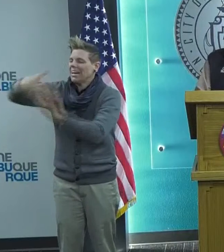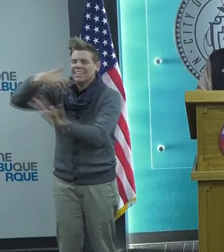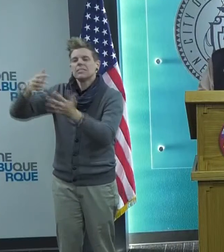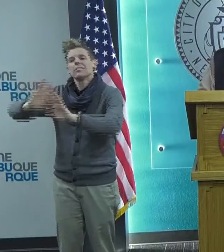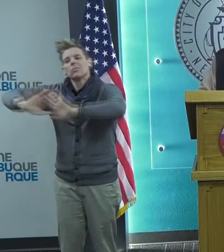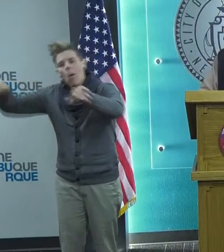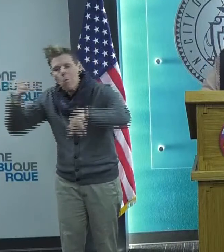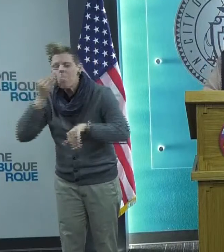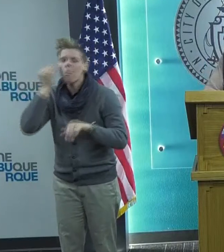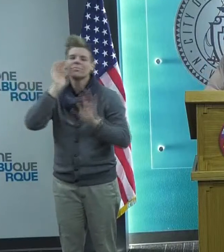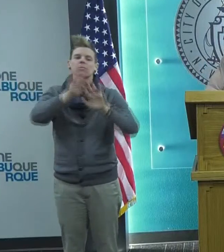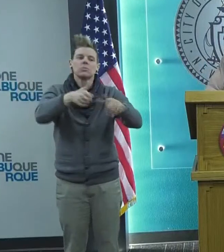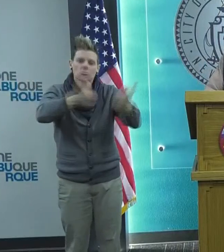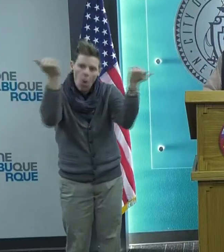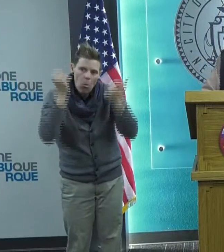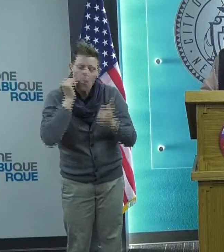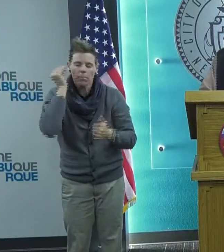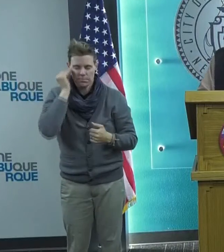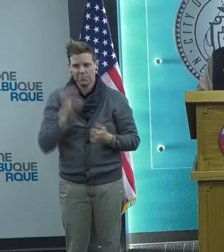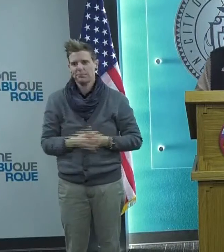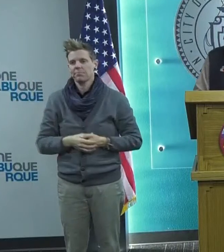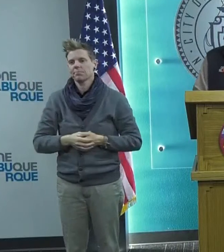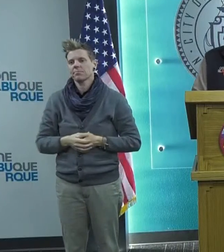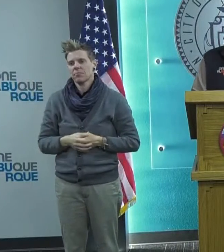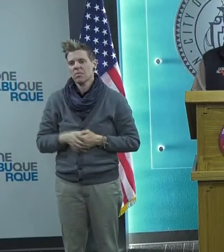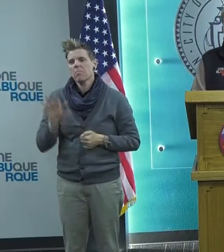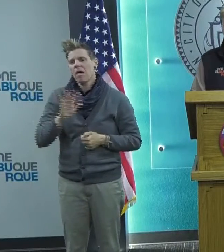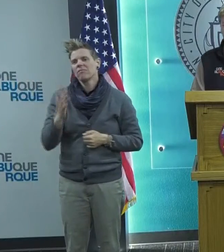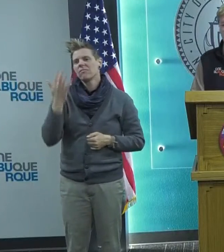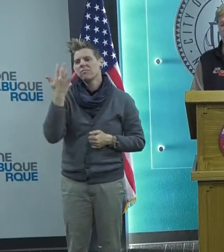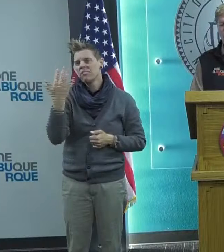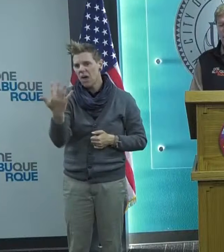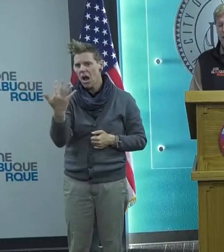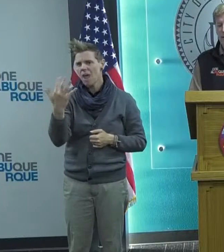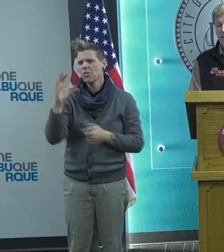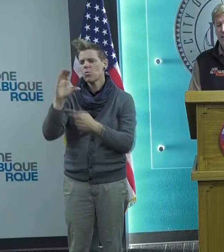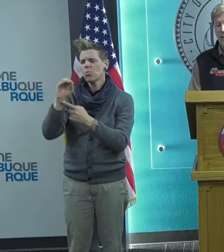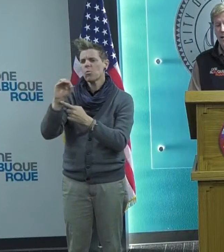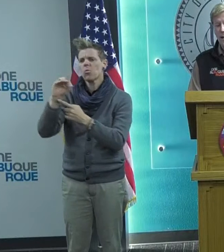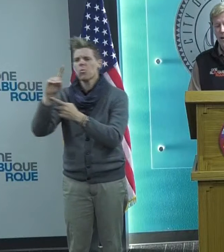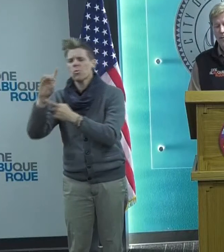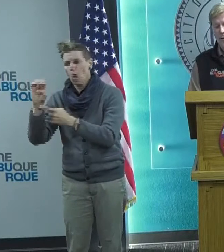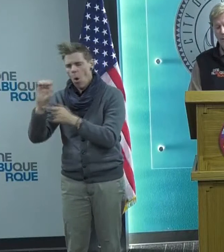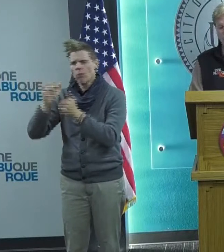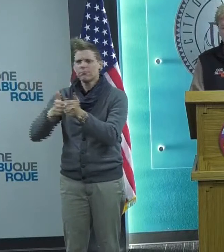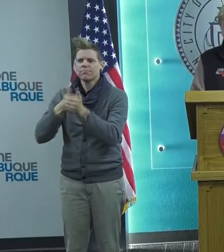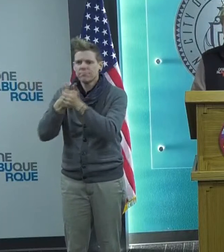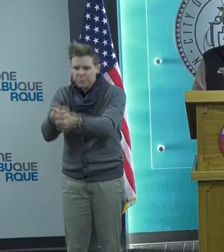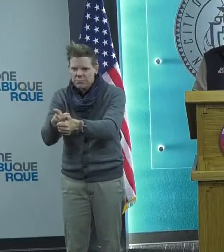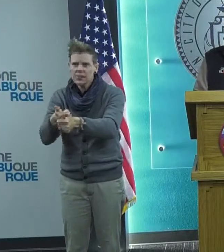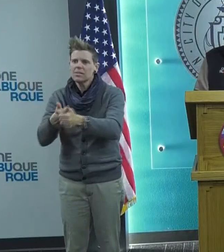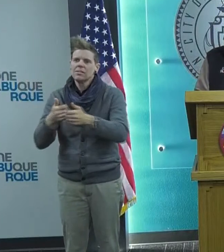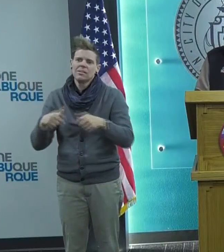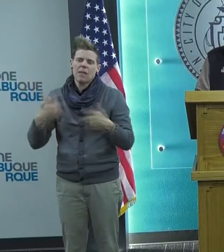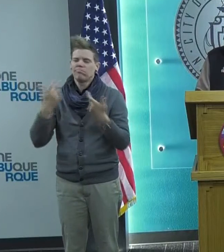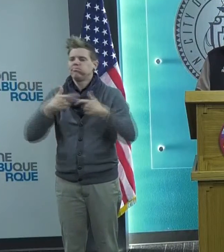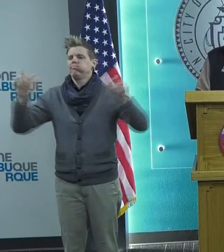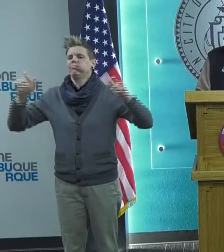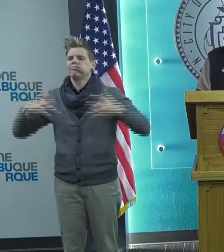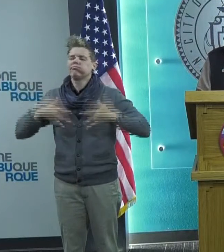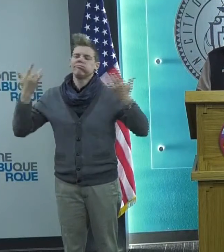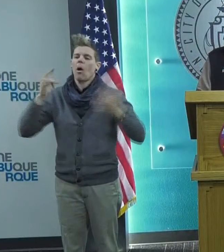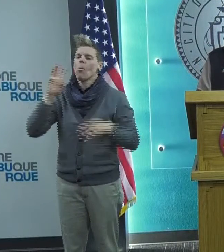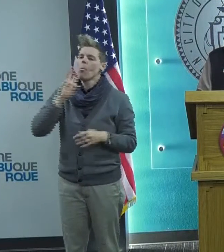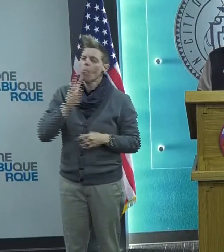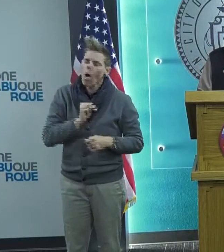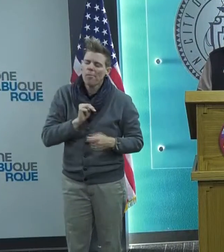your big box Home Depots, Lowe's, malls, retail, sports venues, bowling alleys, volleyball venues, and so forth.